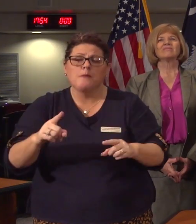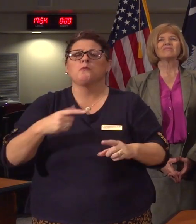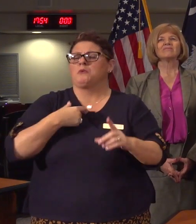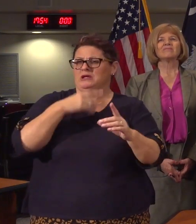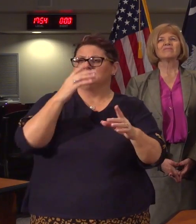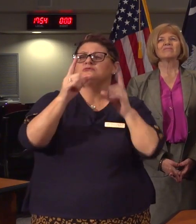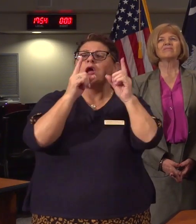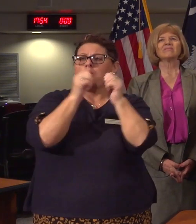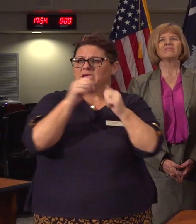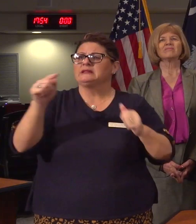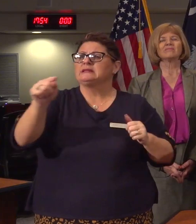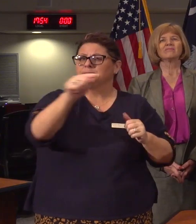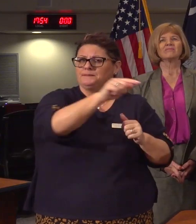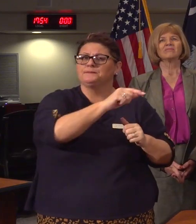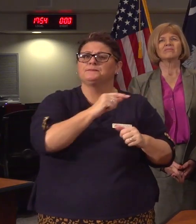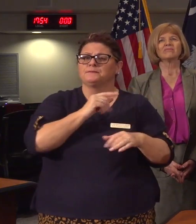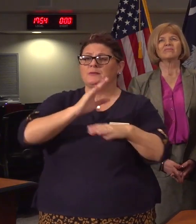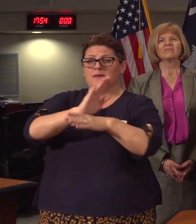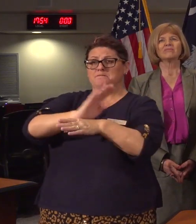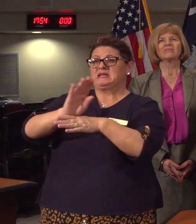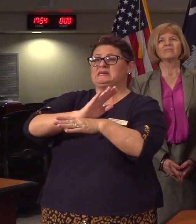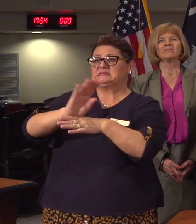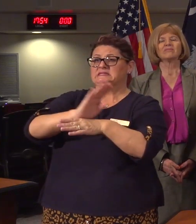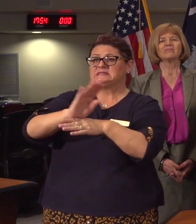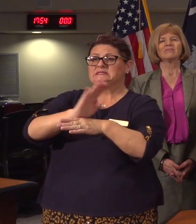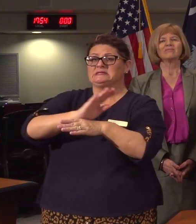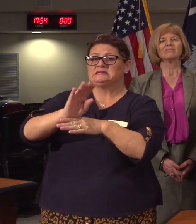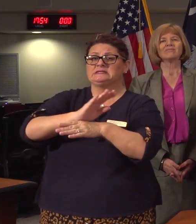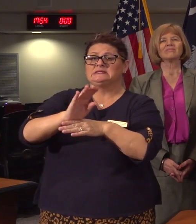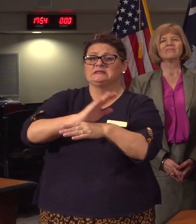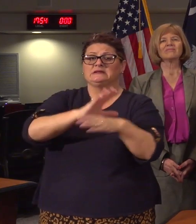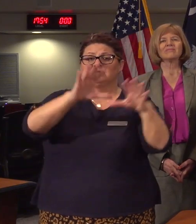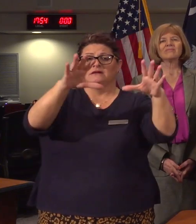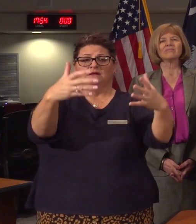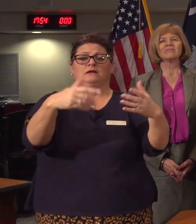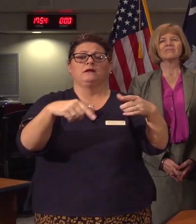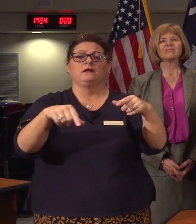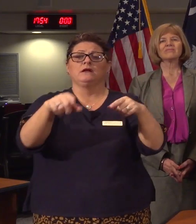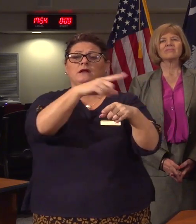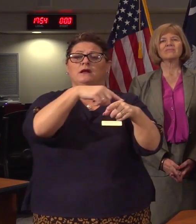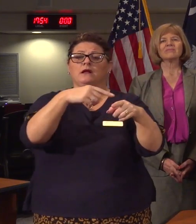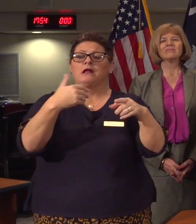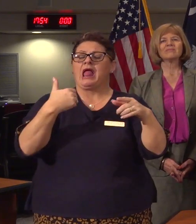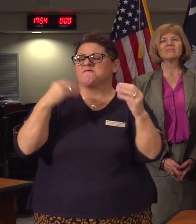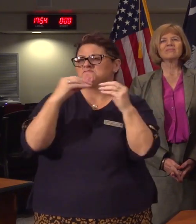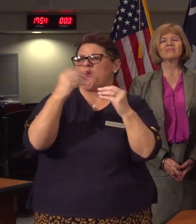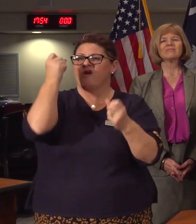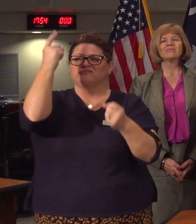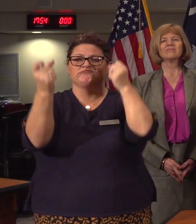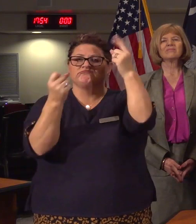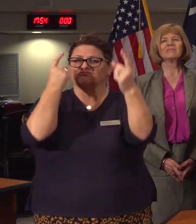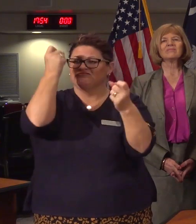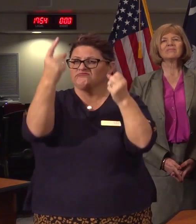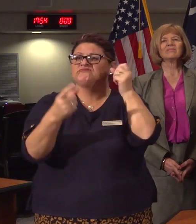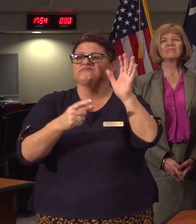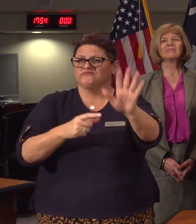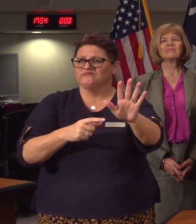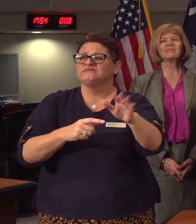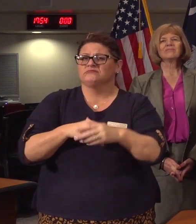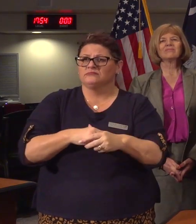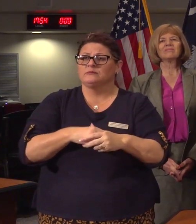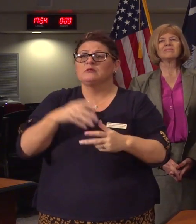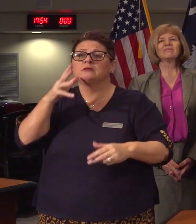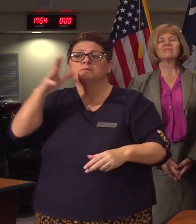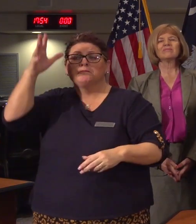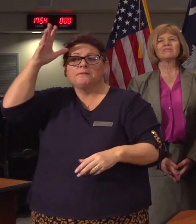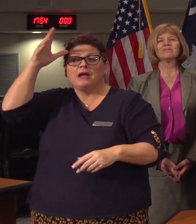is in the business community, having more certainty and more understanding is always important. Parents need to